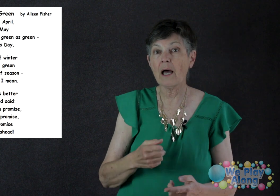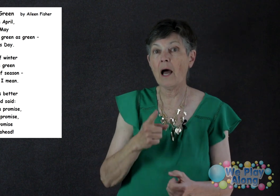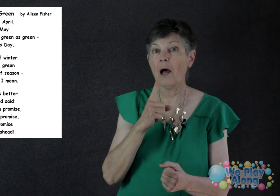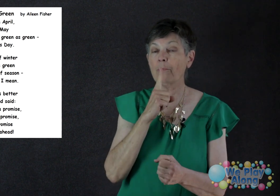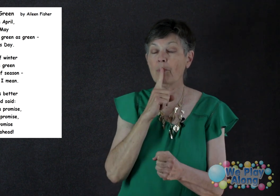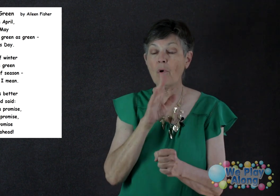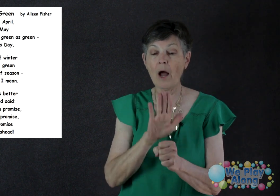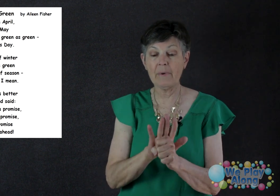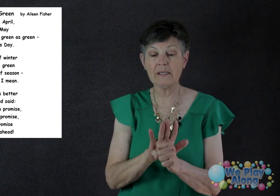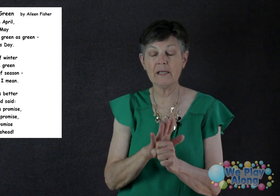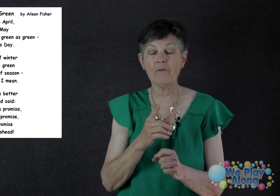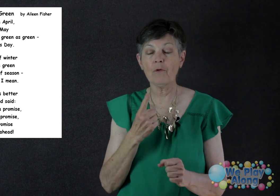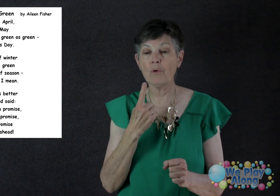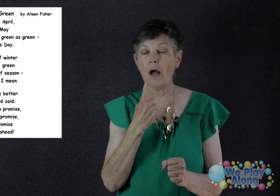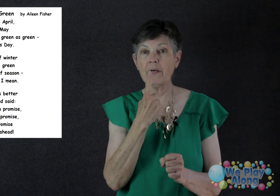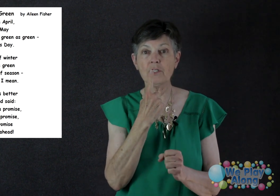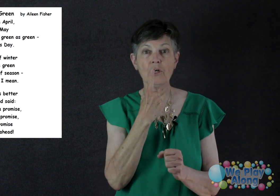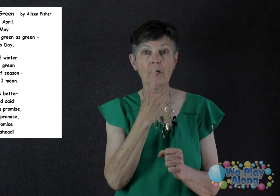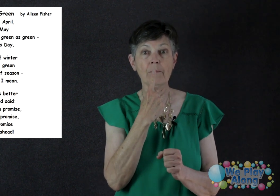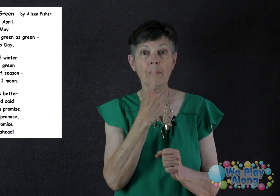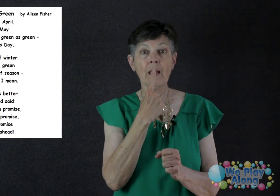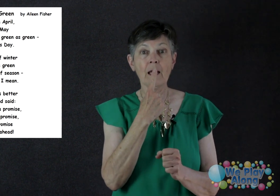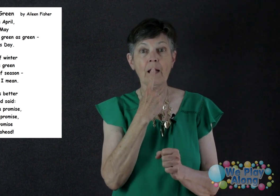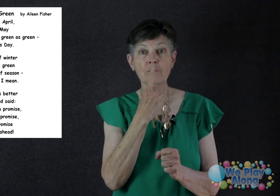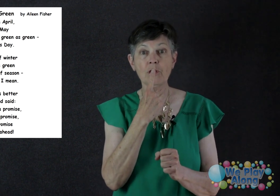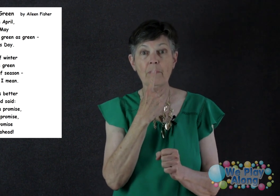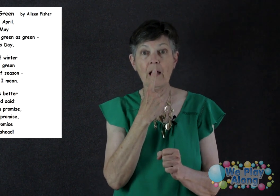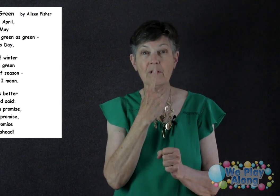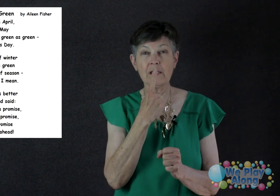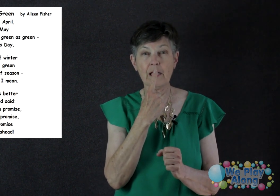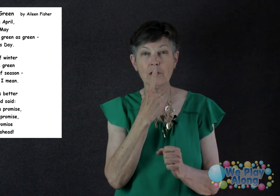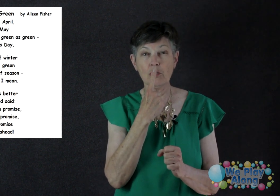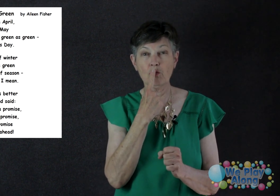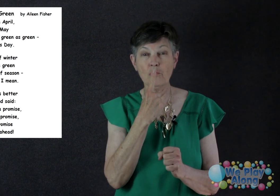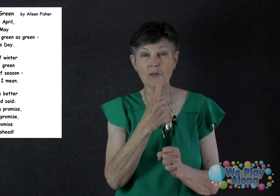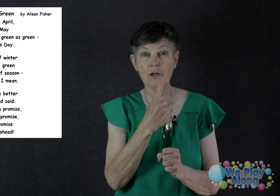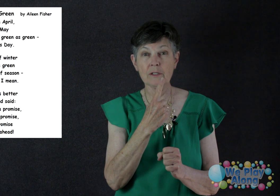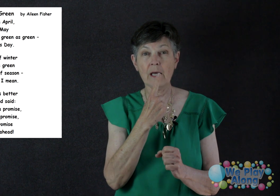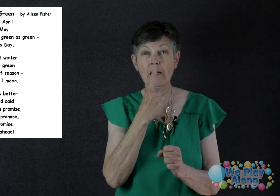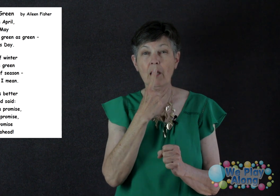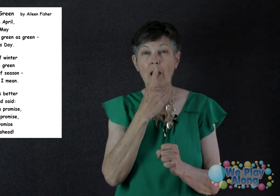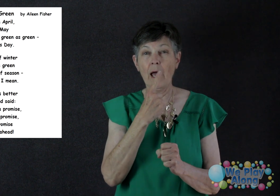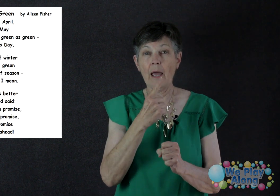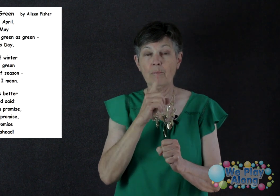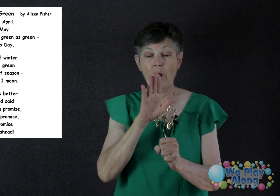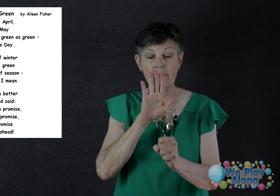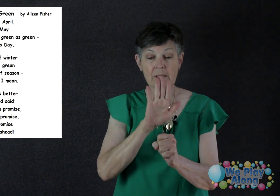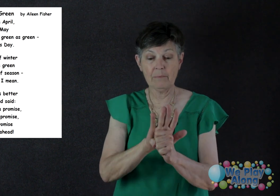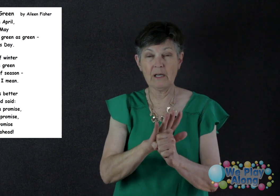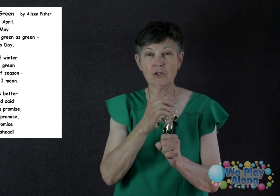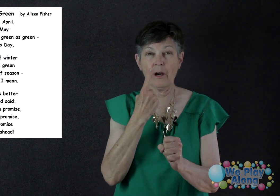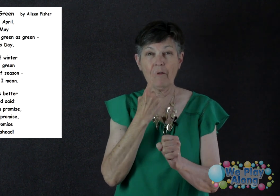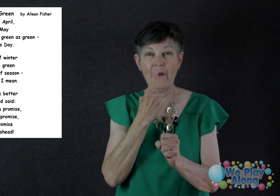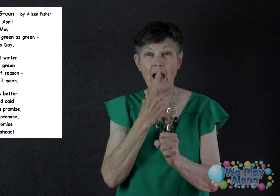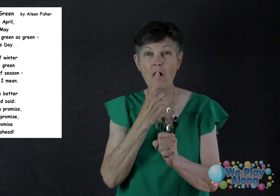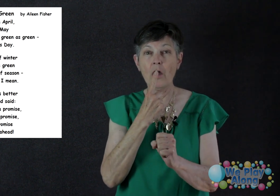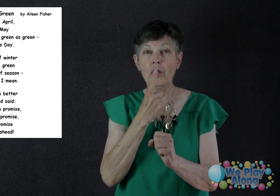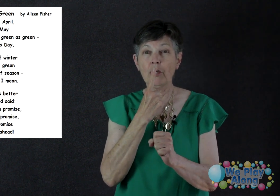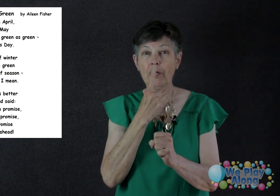a promise. Now, for promise, you're going to come to your mouth. It's like it's a true thing you're saying, a promise, but it's like a vow. You're going to